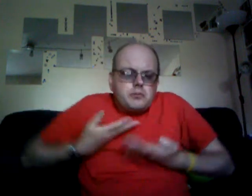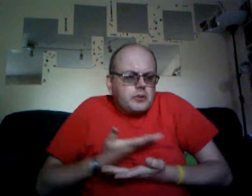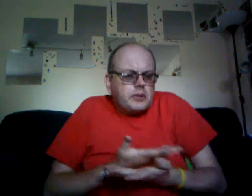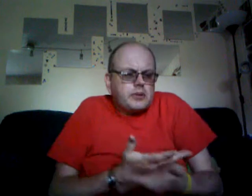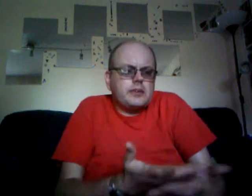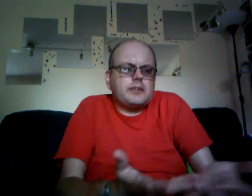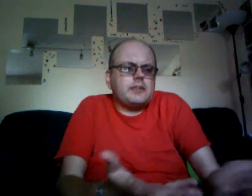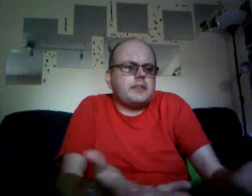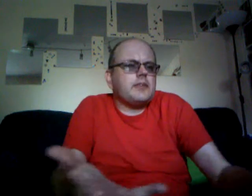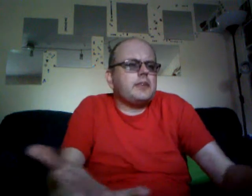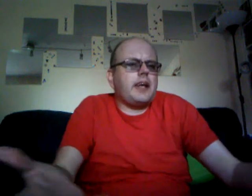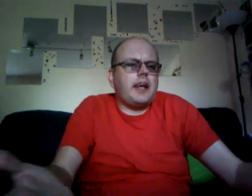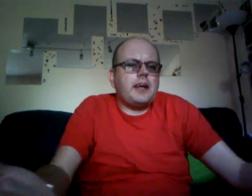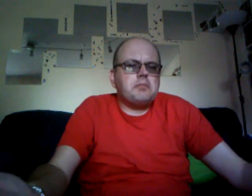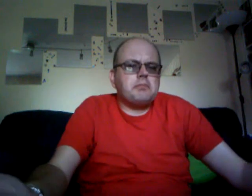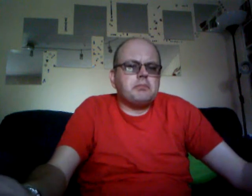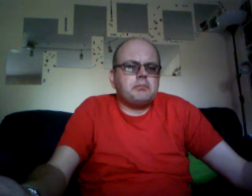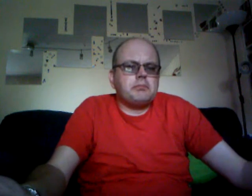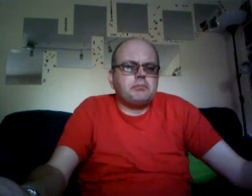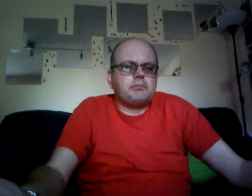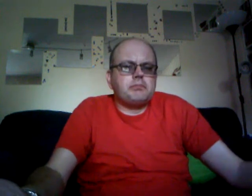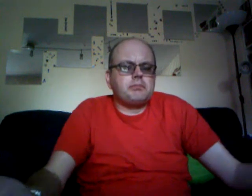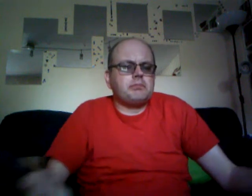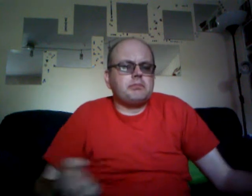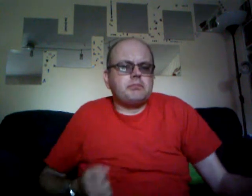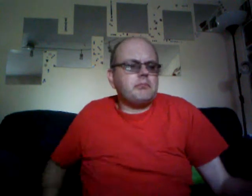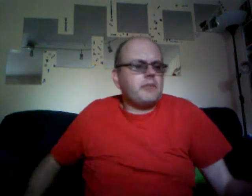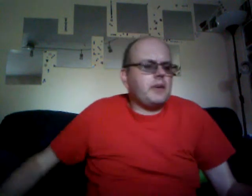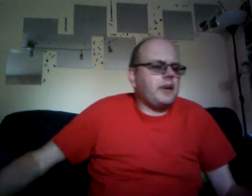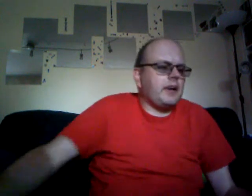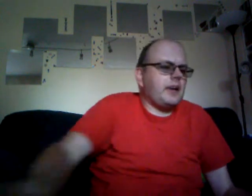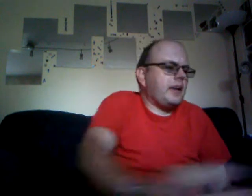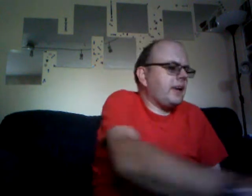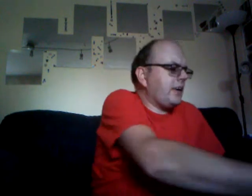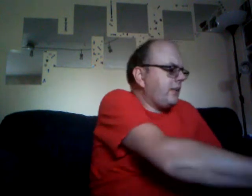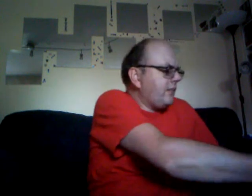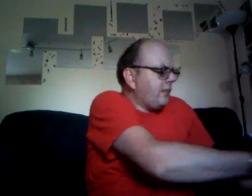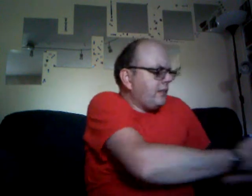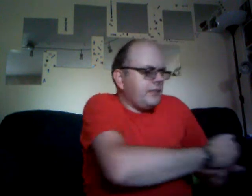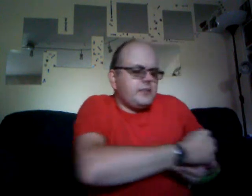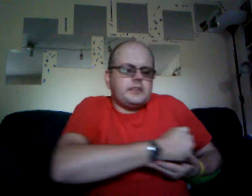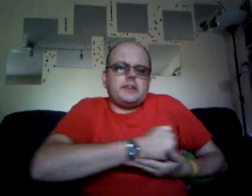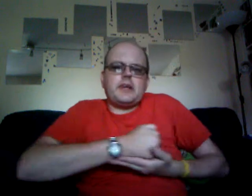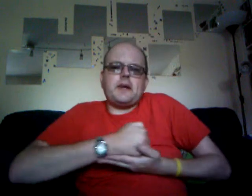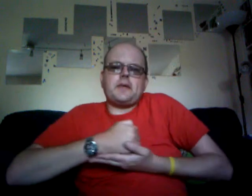feast for them, my hand will save.